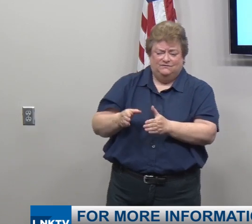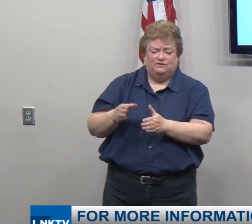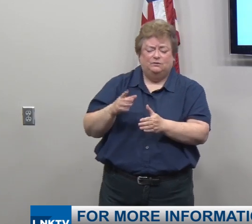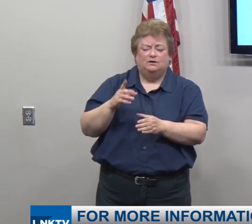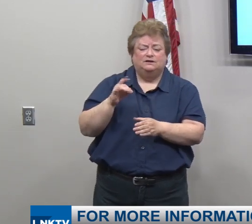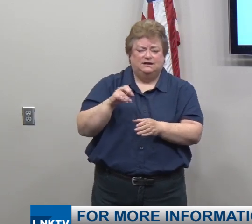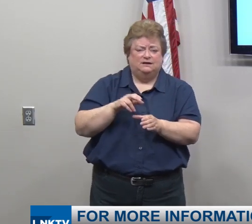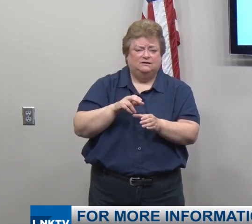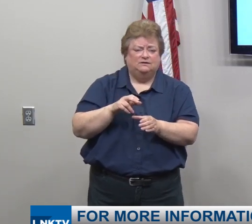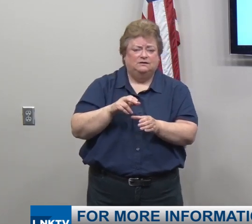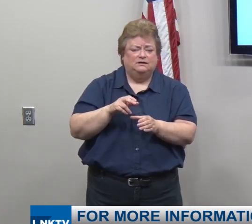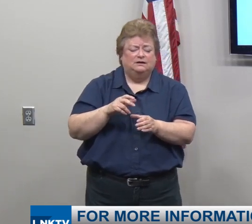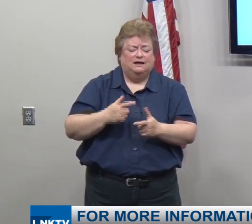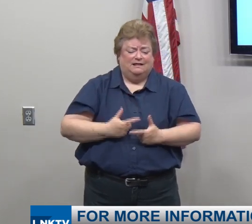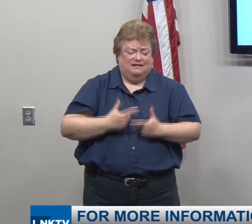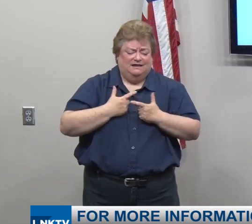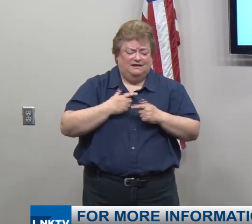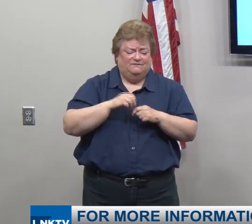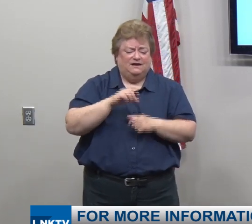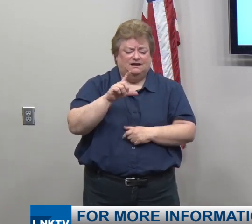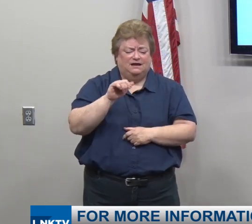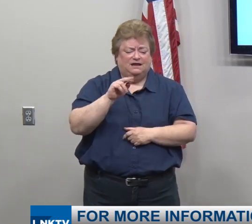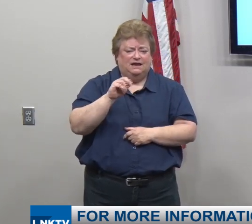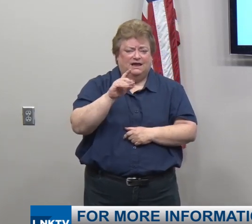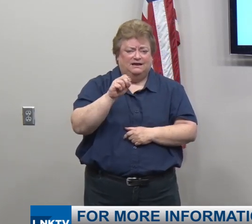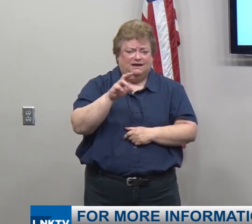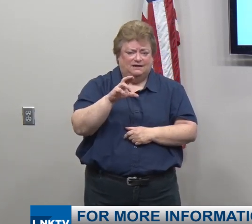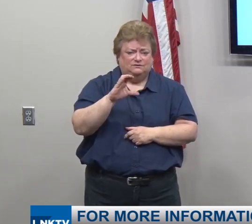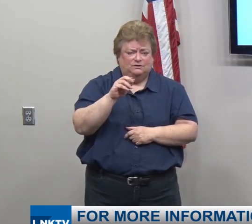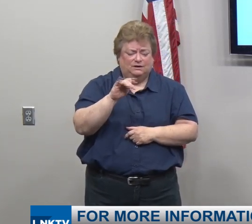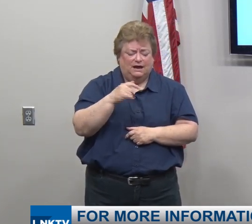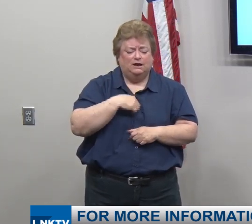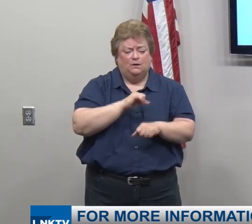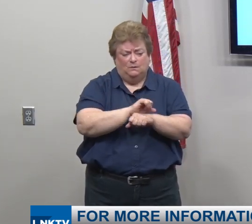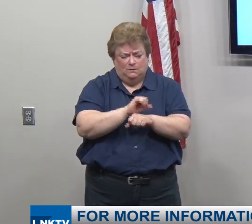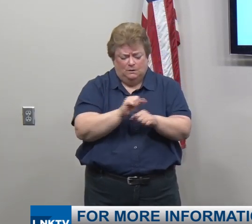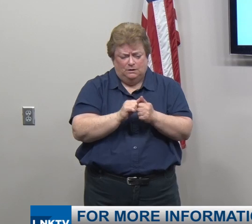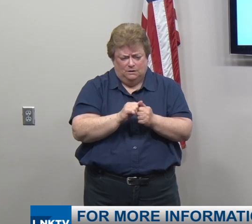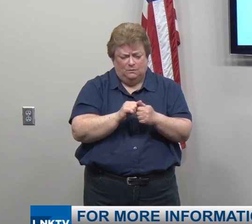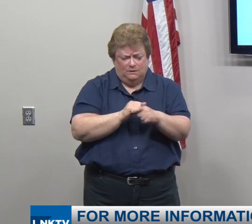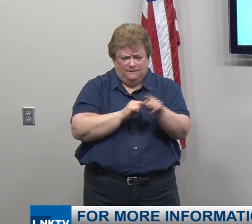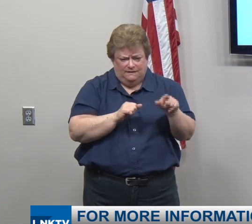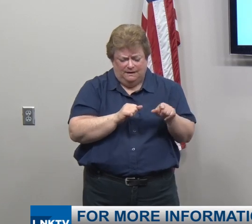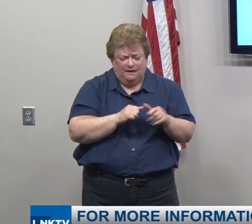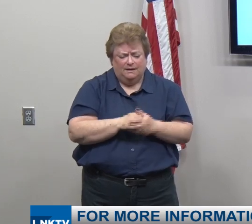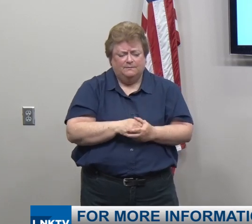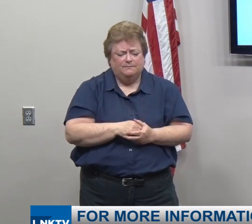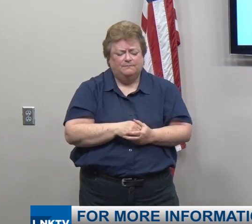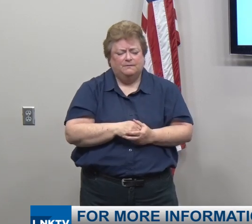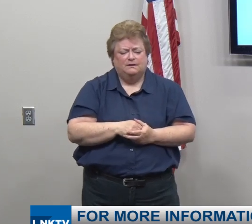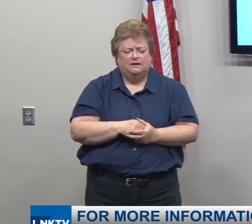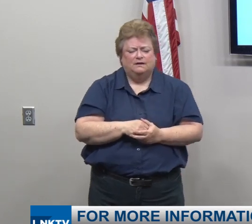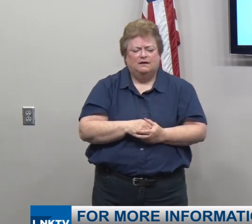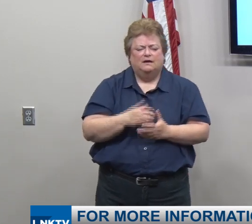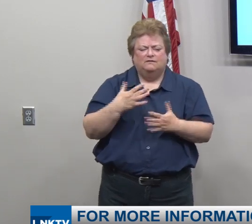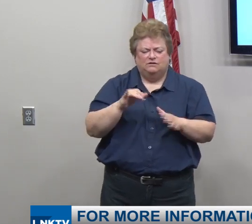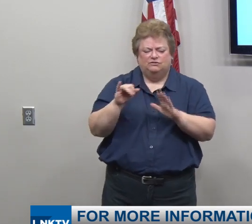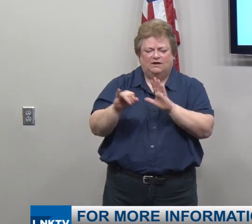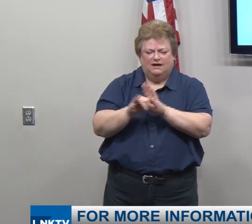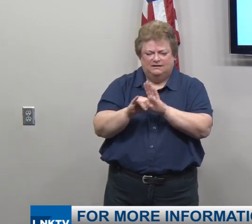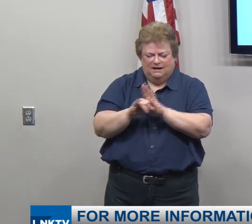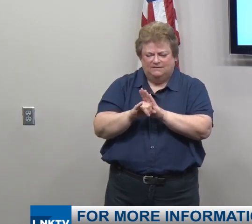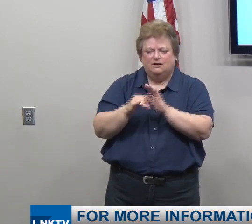in Lancaster County, so we're obviously working with them, and they have been identified,